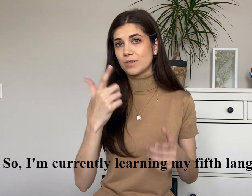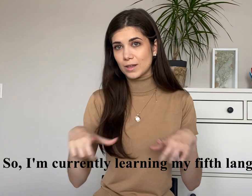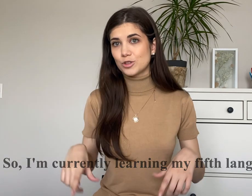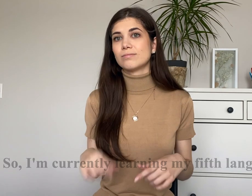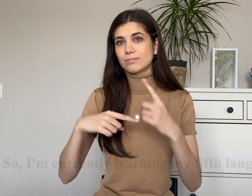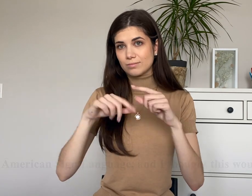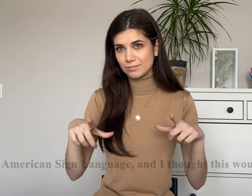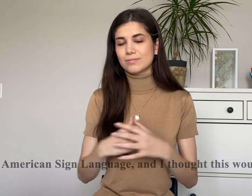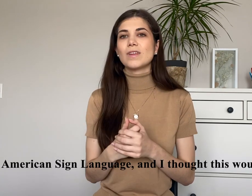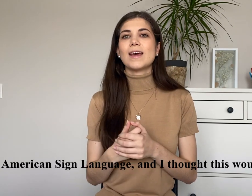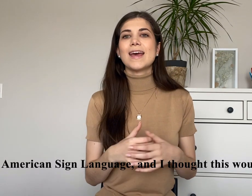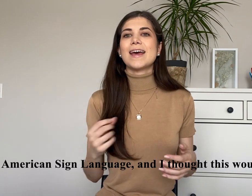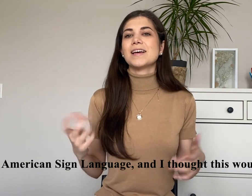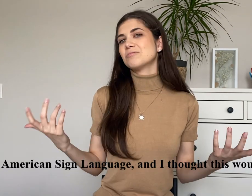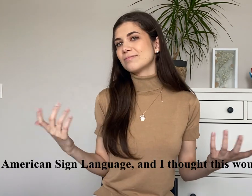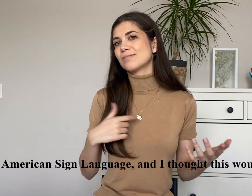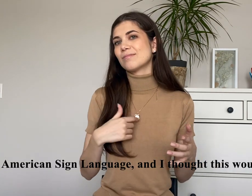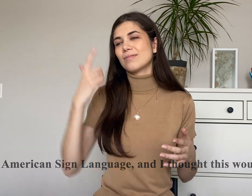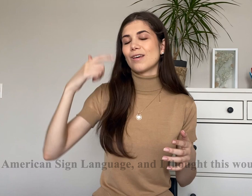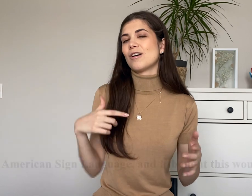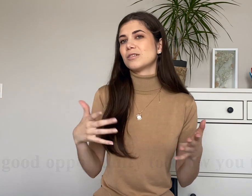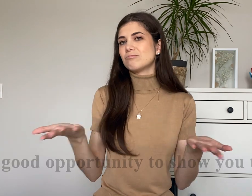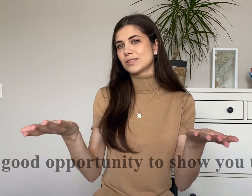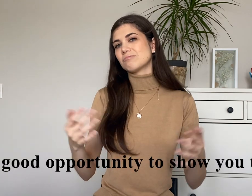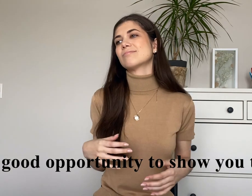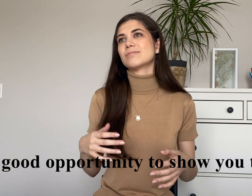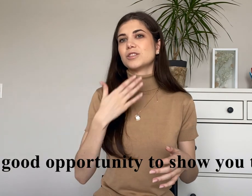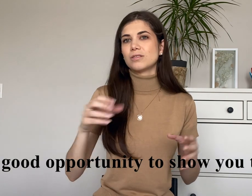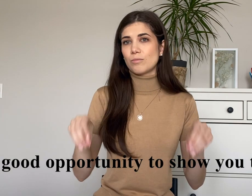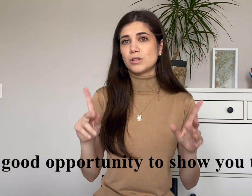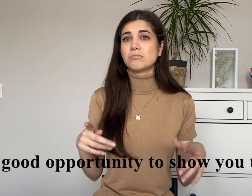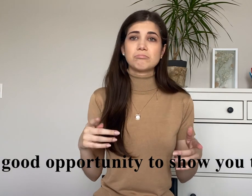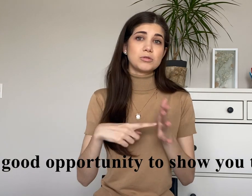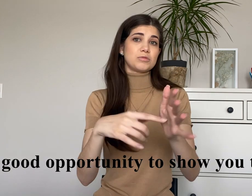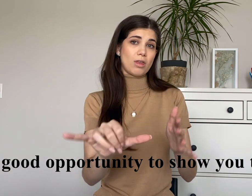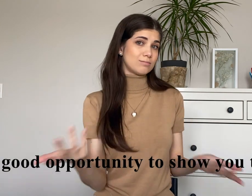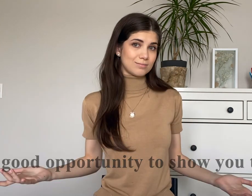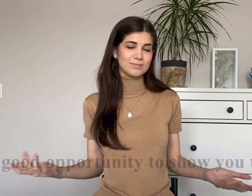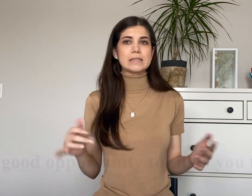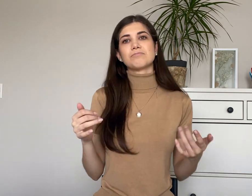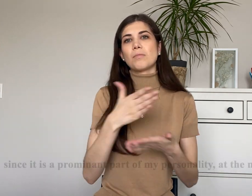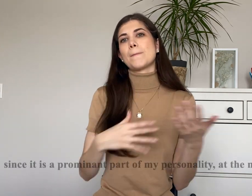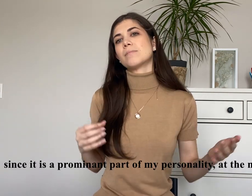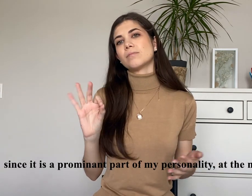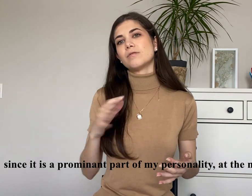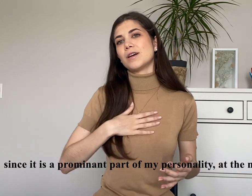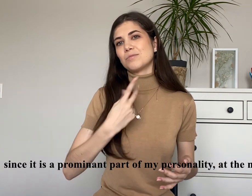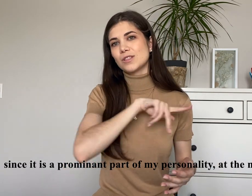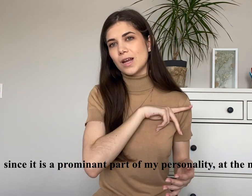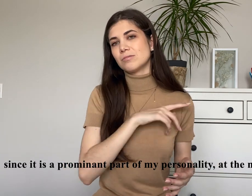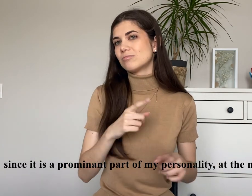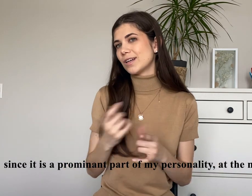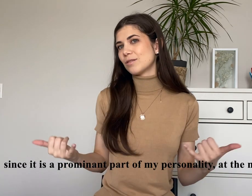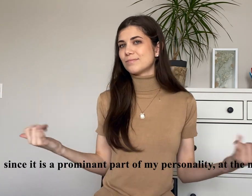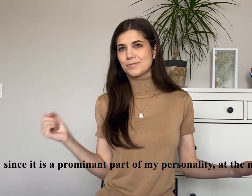language, American Sign Language, and I thought this might be a good opportunity to show you that, since it's a prominent part of my personality at the